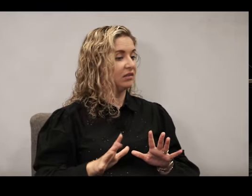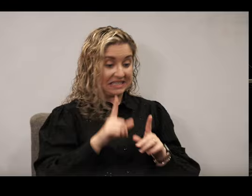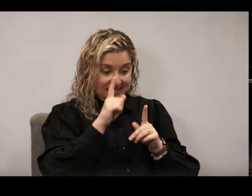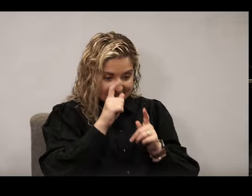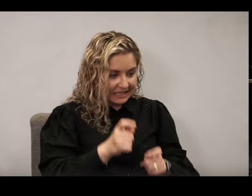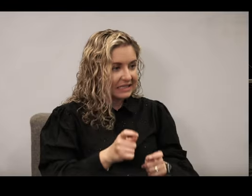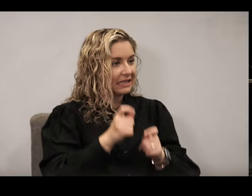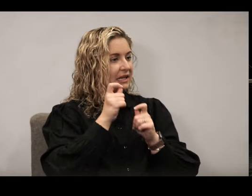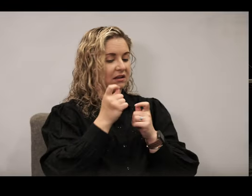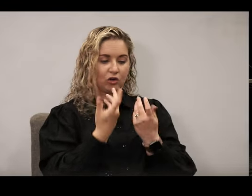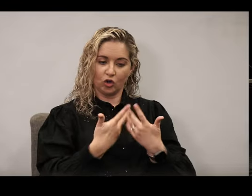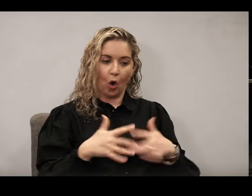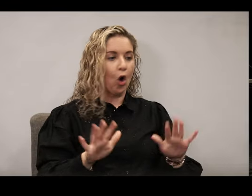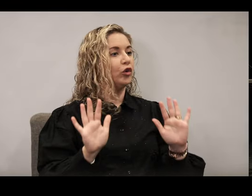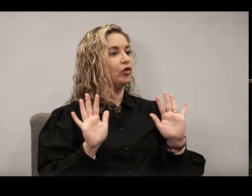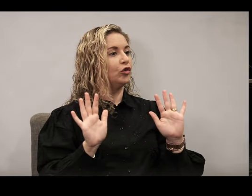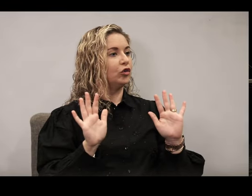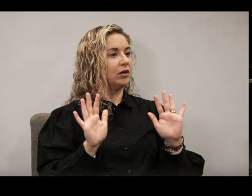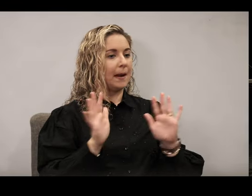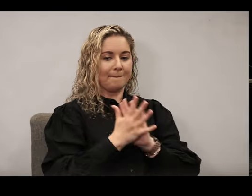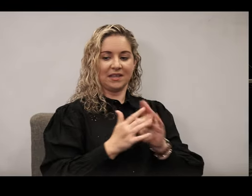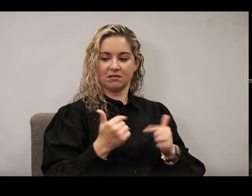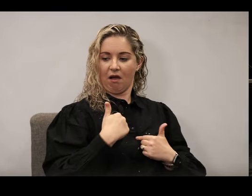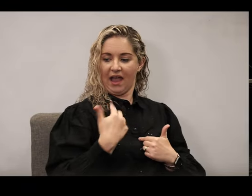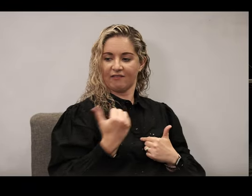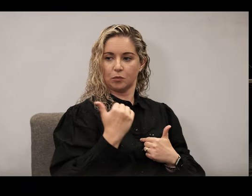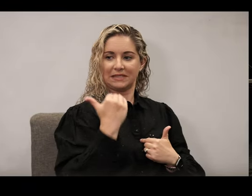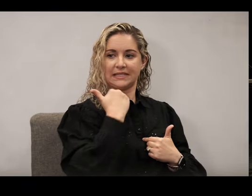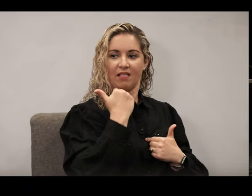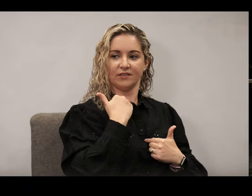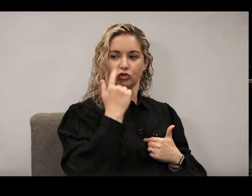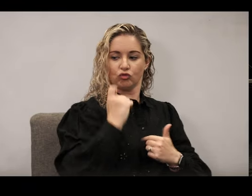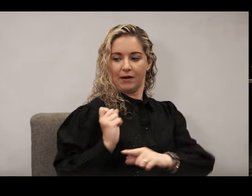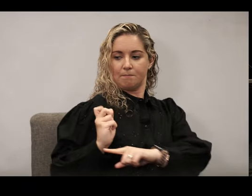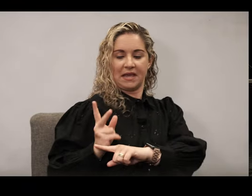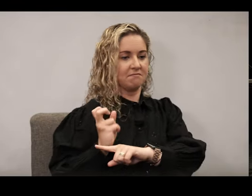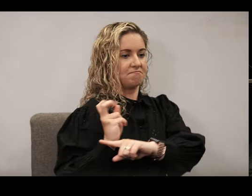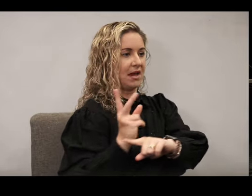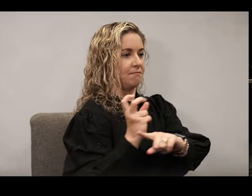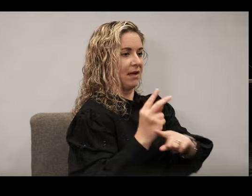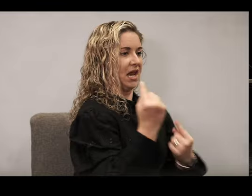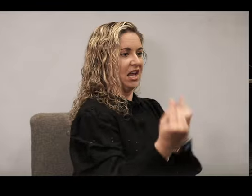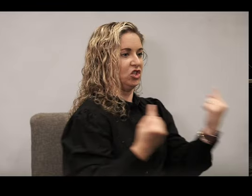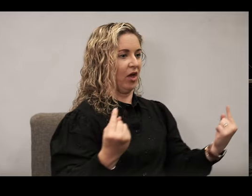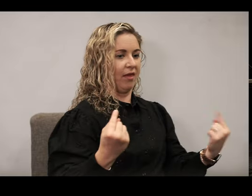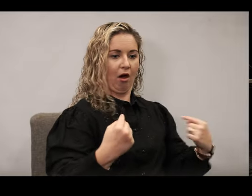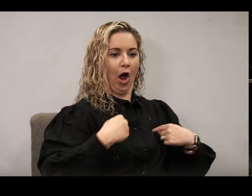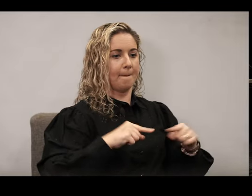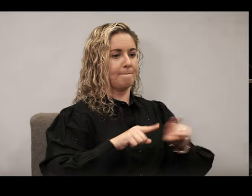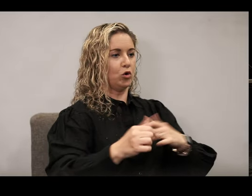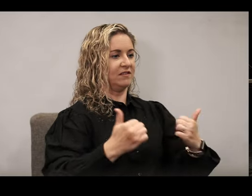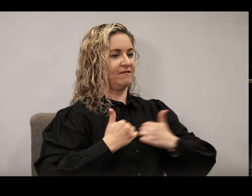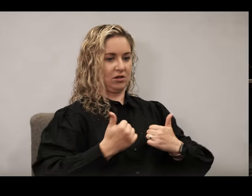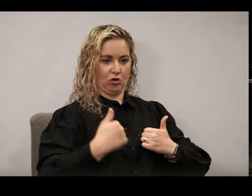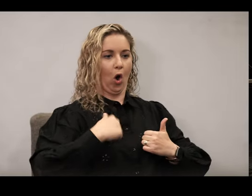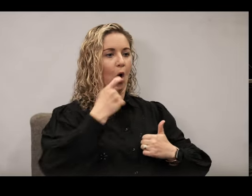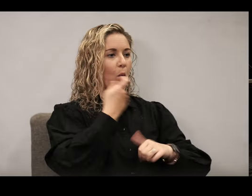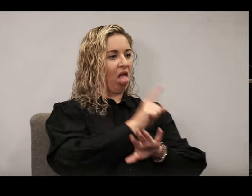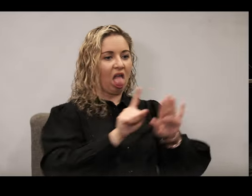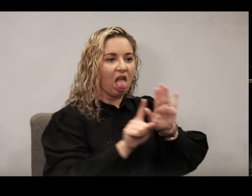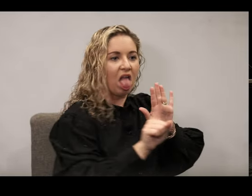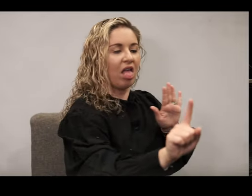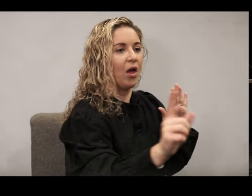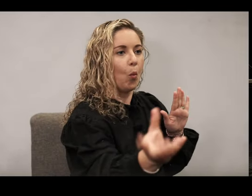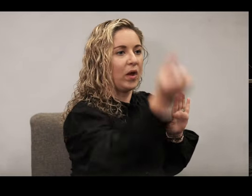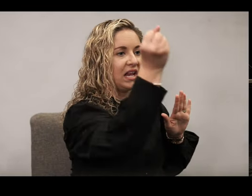me beating you so I can be fittest. We're just animals, and the smartest and the most brutal win. So good luck to